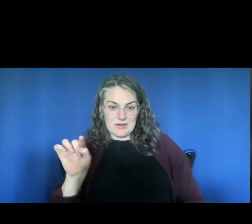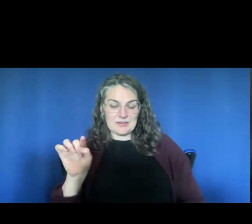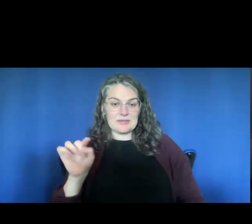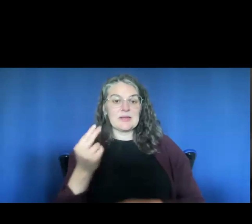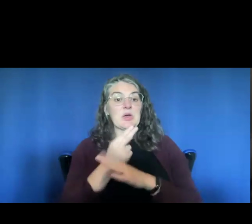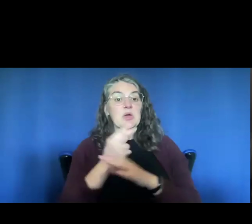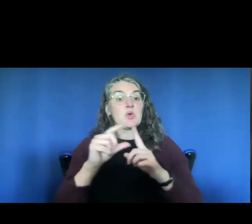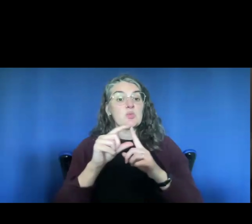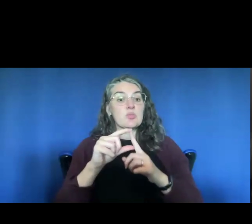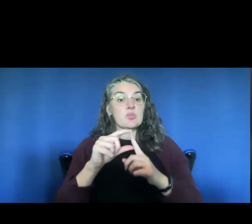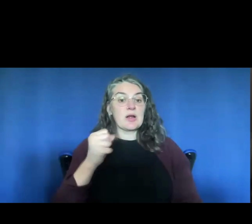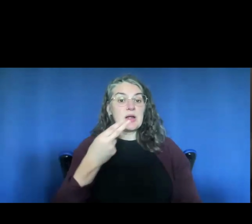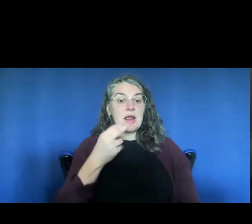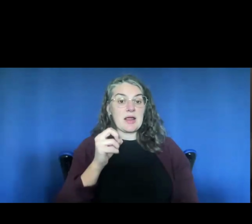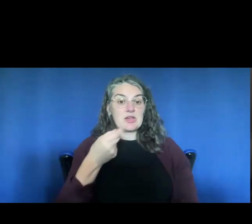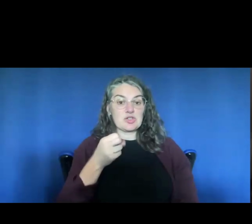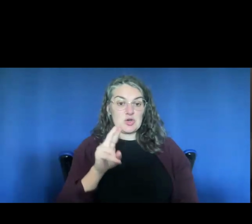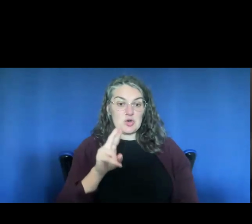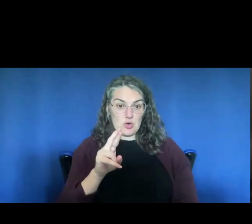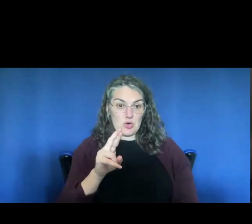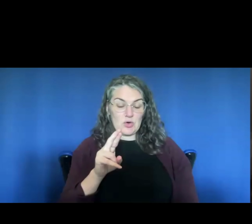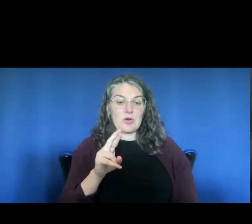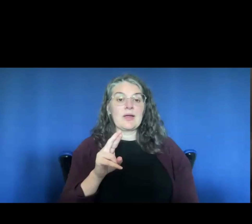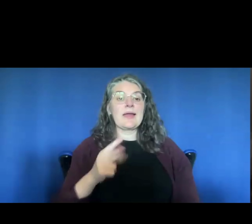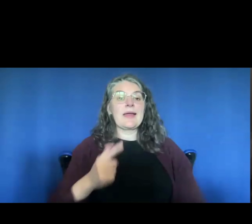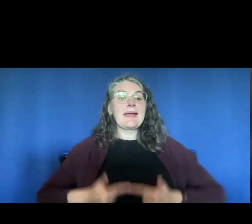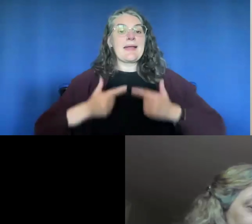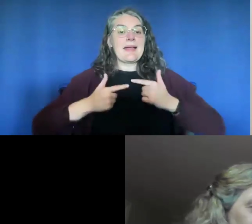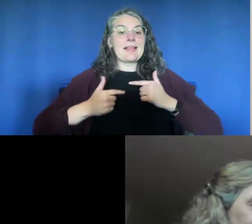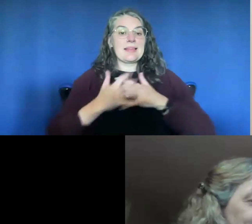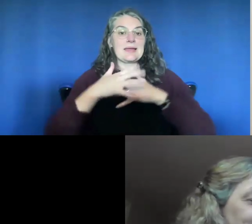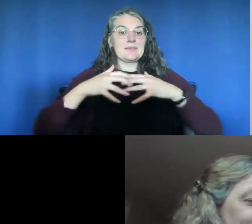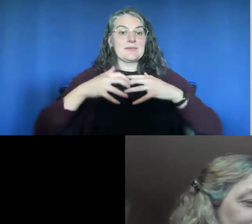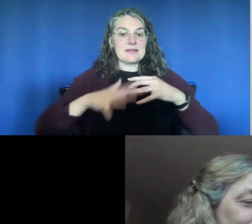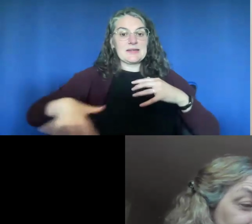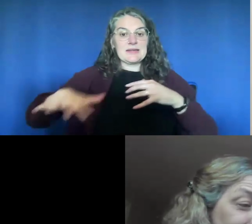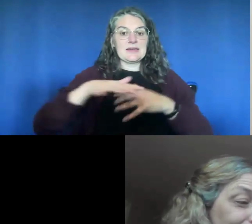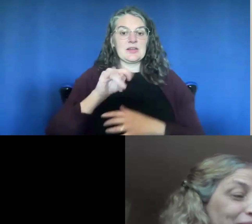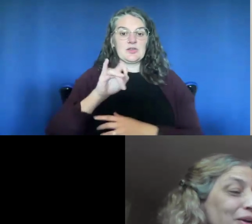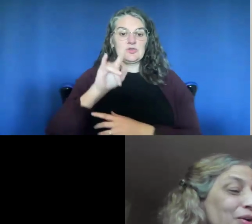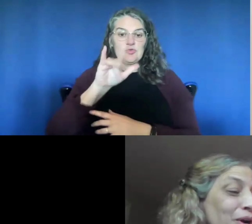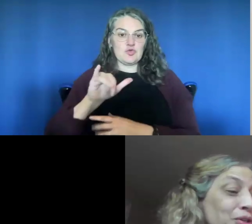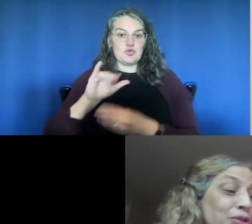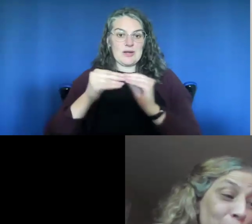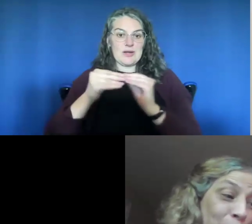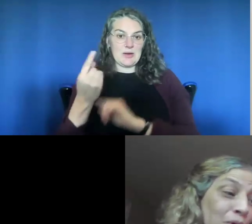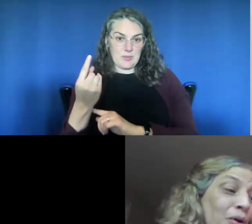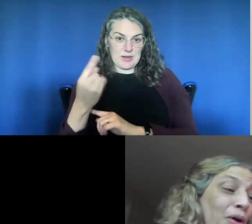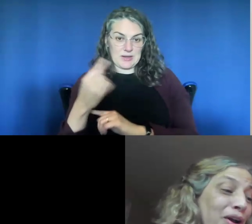of Canada living on Treaty 1. Christine has written 6 books, including